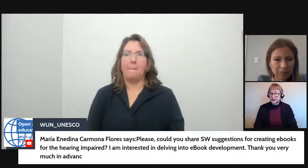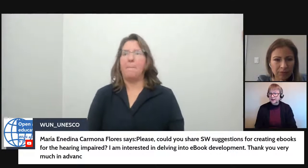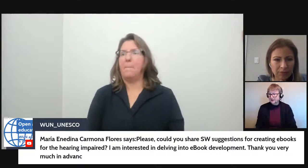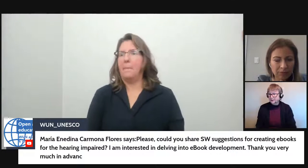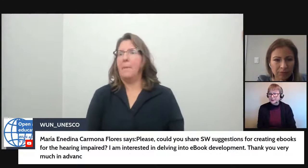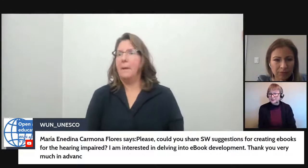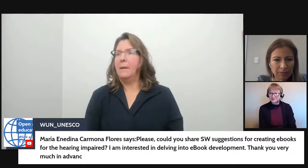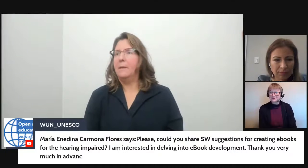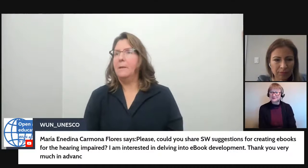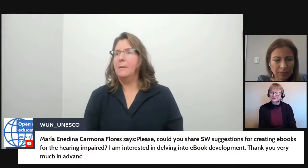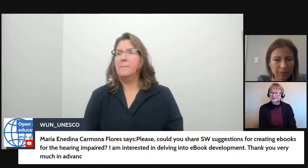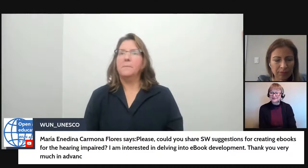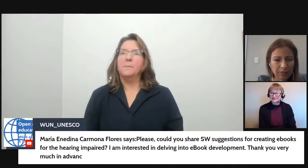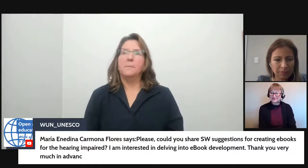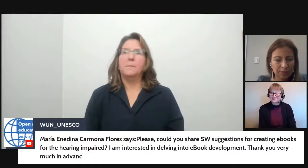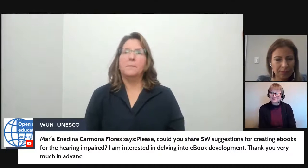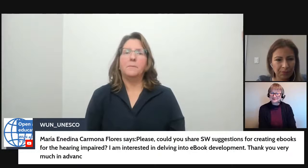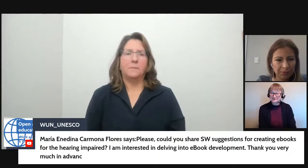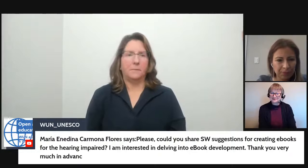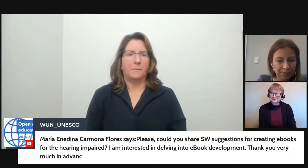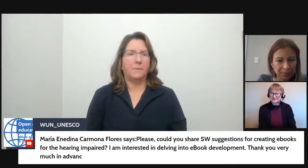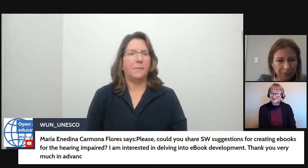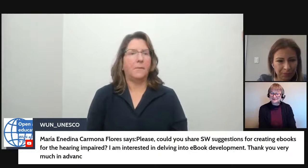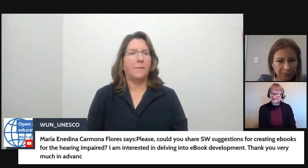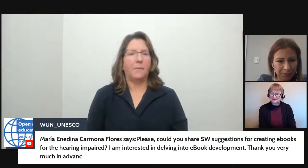talking about that next week.